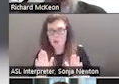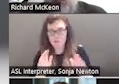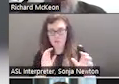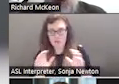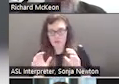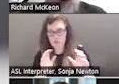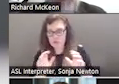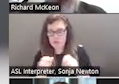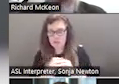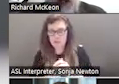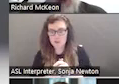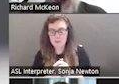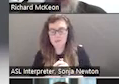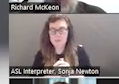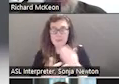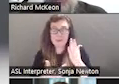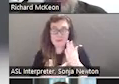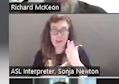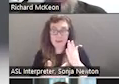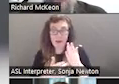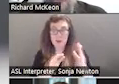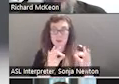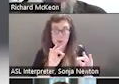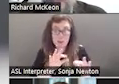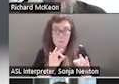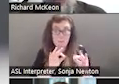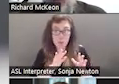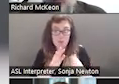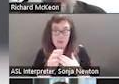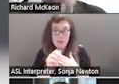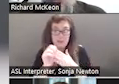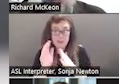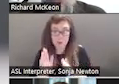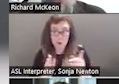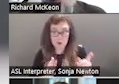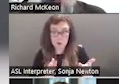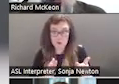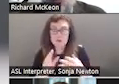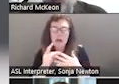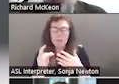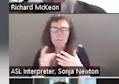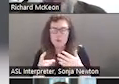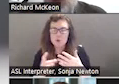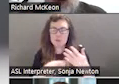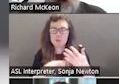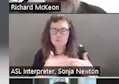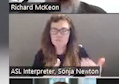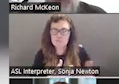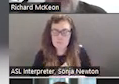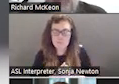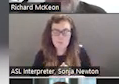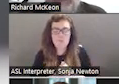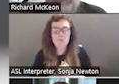with input from technology leaders about options for moving forward, discussion